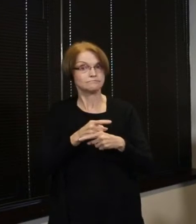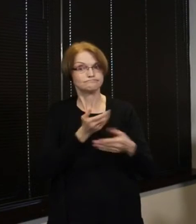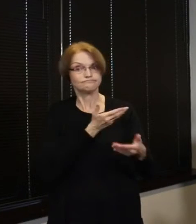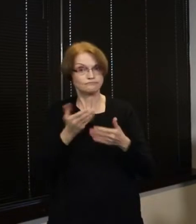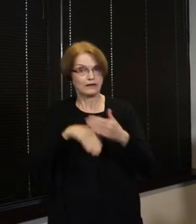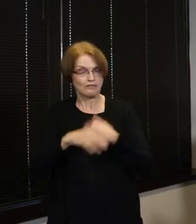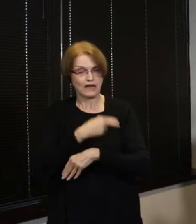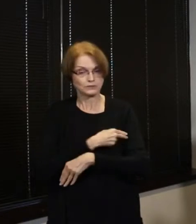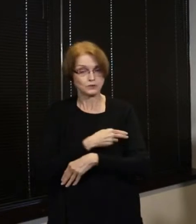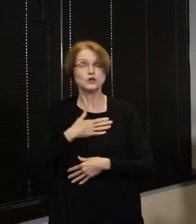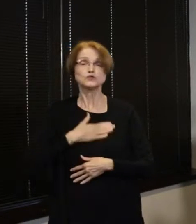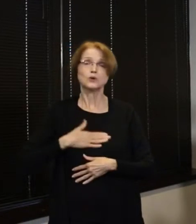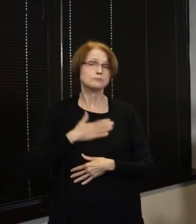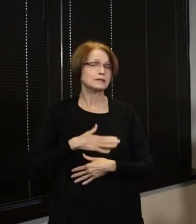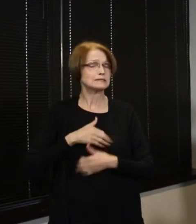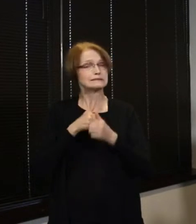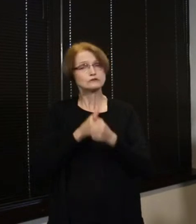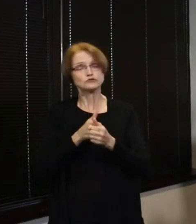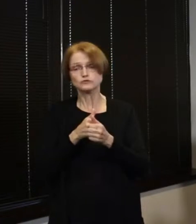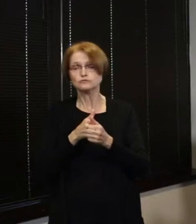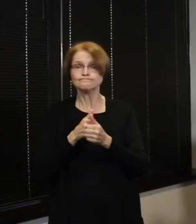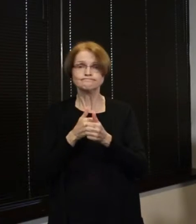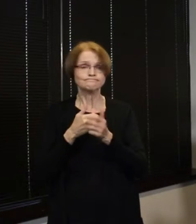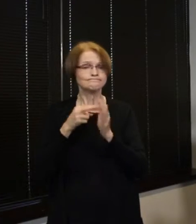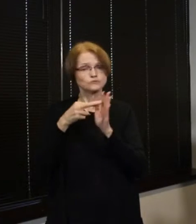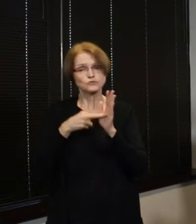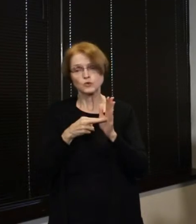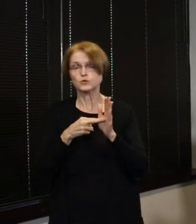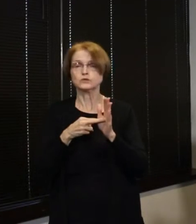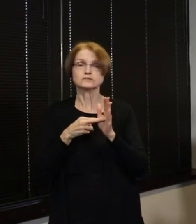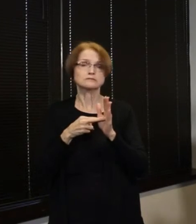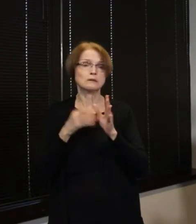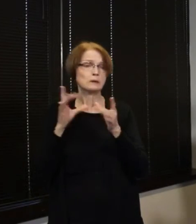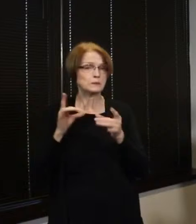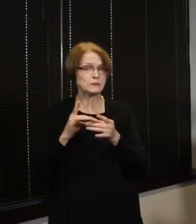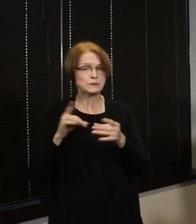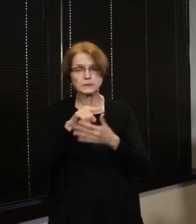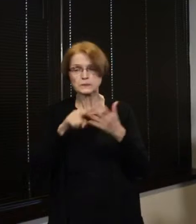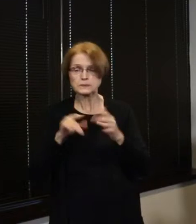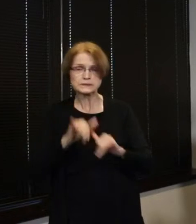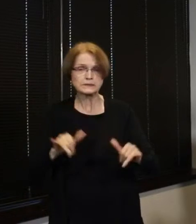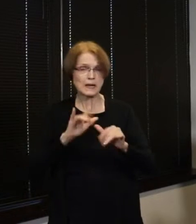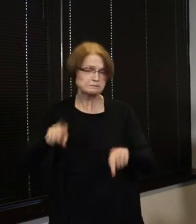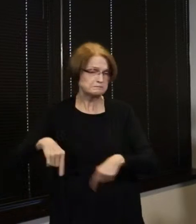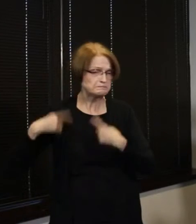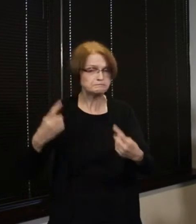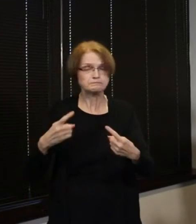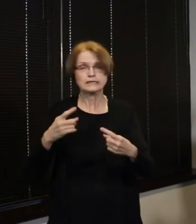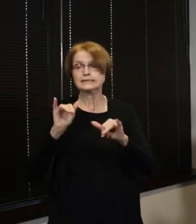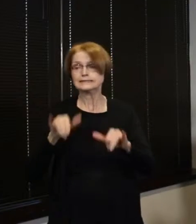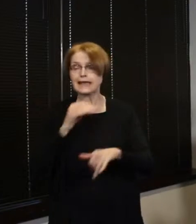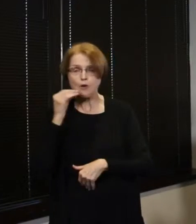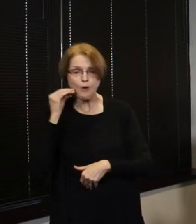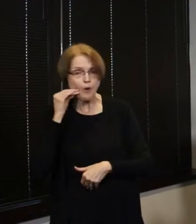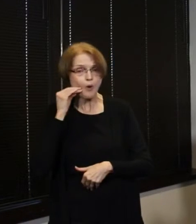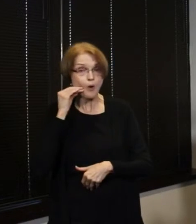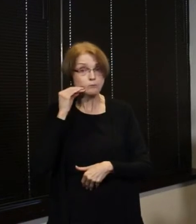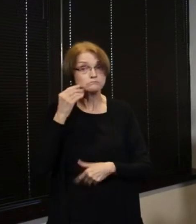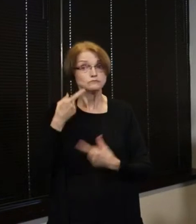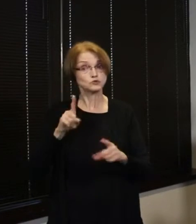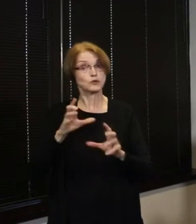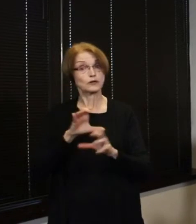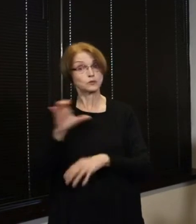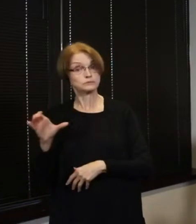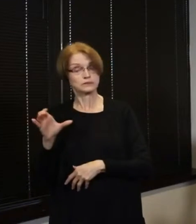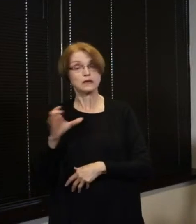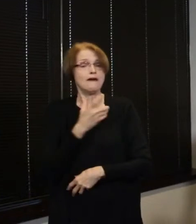those things that we've talked about over these months. Stay at home this Christmas. The vaccines will help, but they